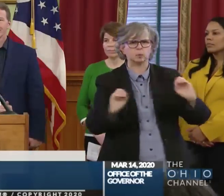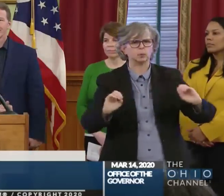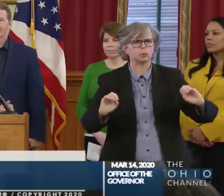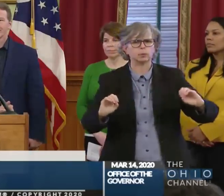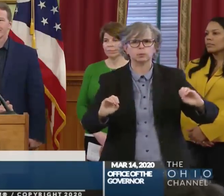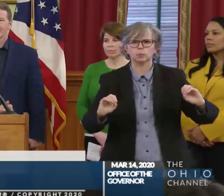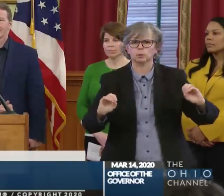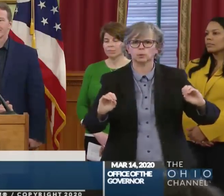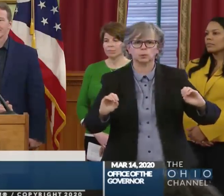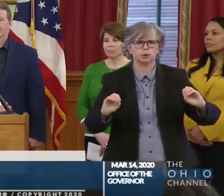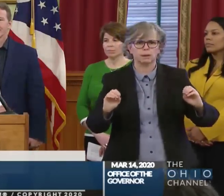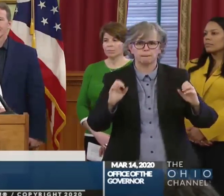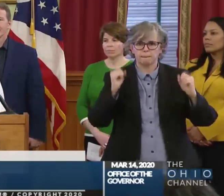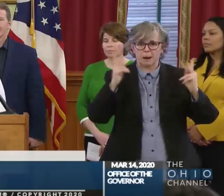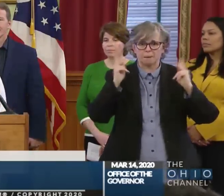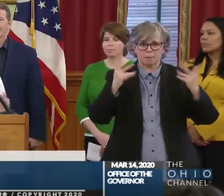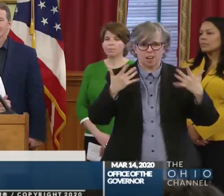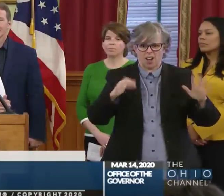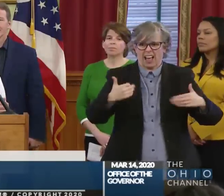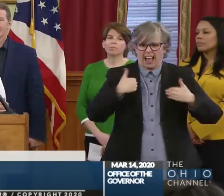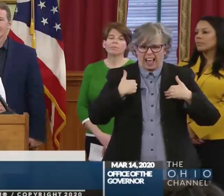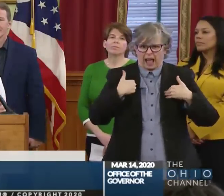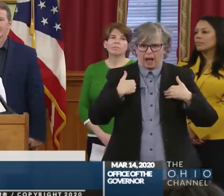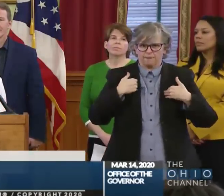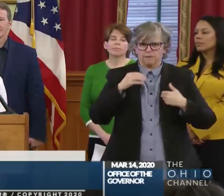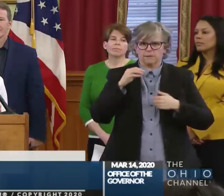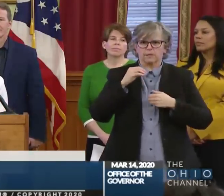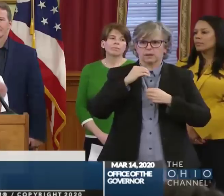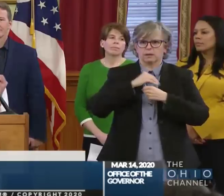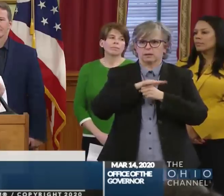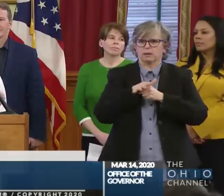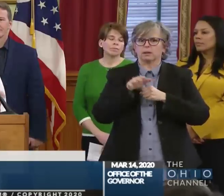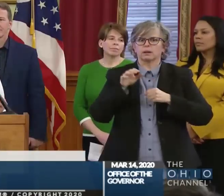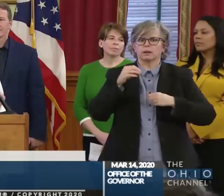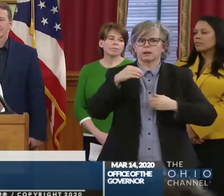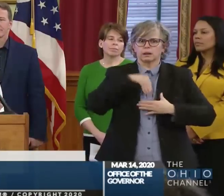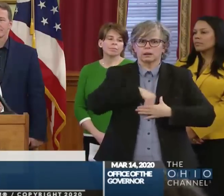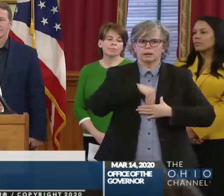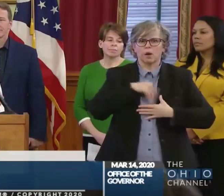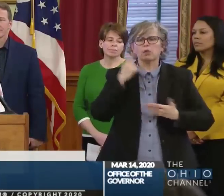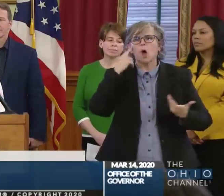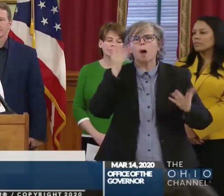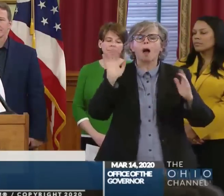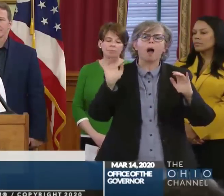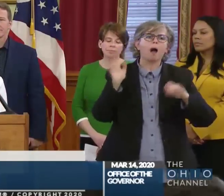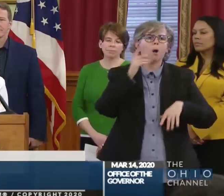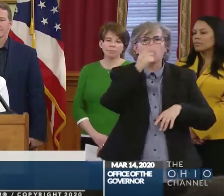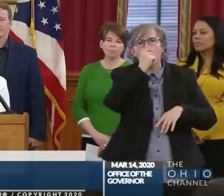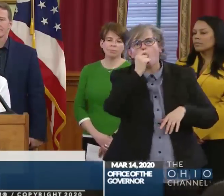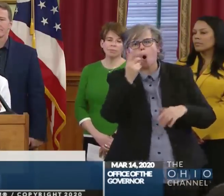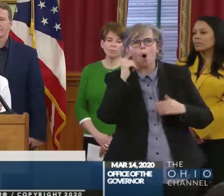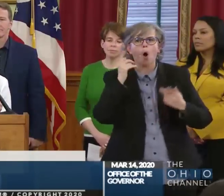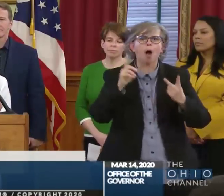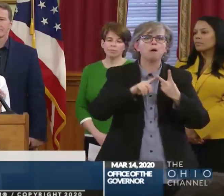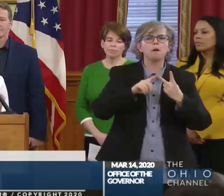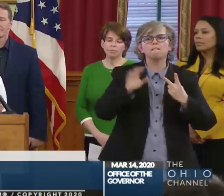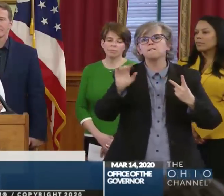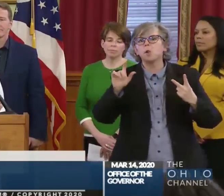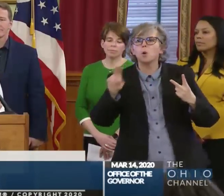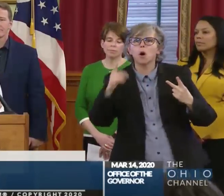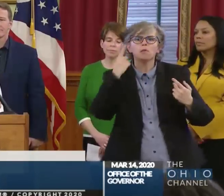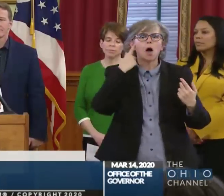had the cold or the flu. And history over time will go back, but the most important thing, we have a lot of talk about numbers